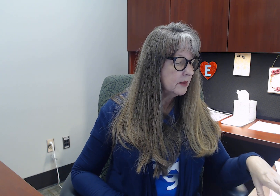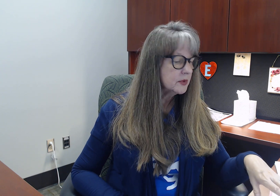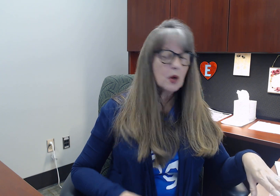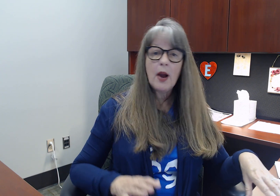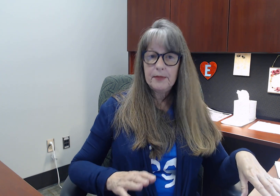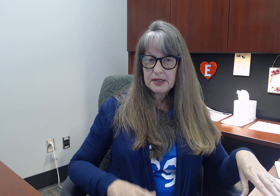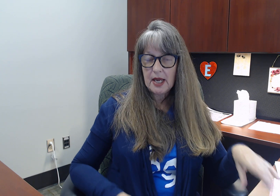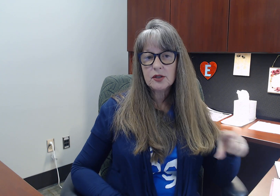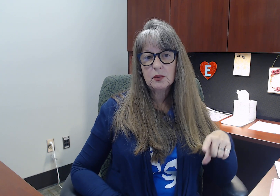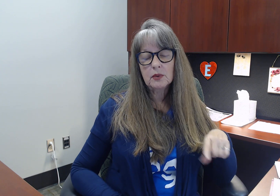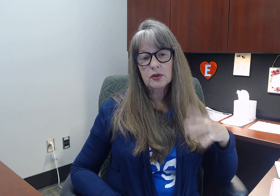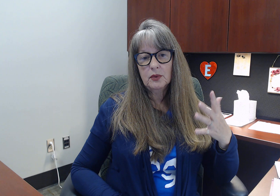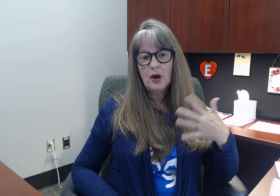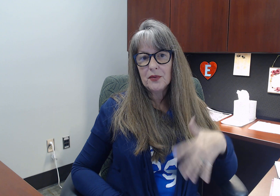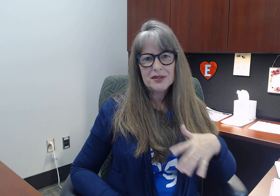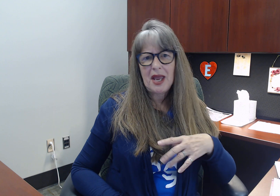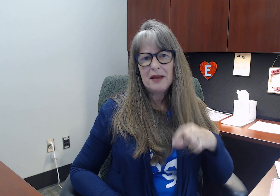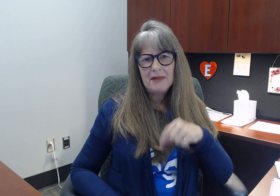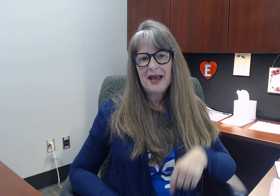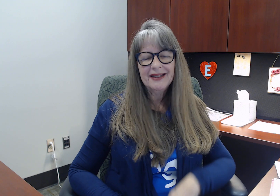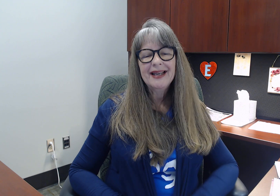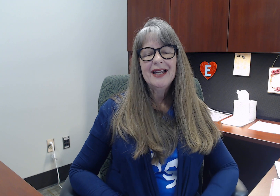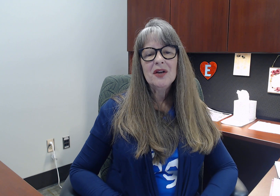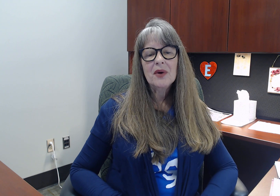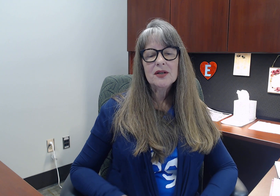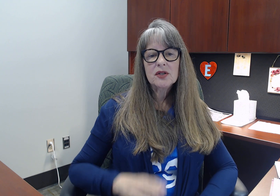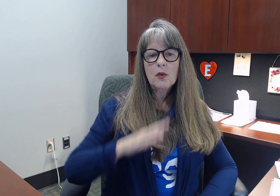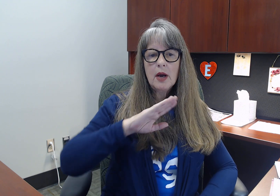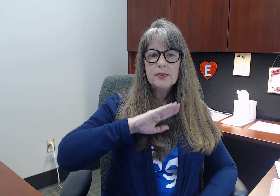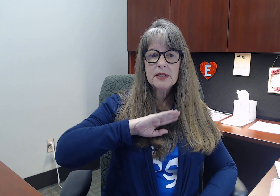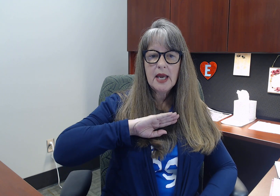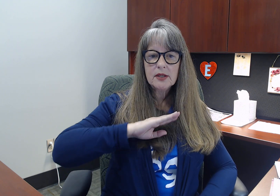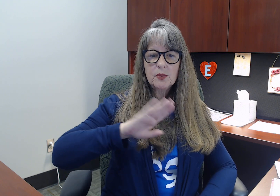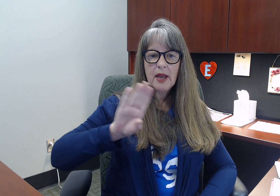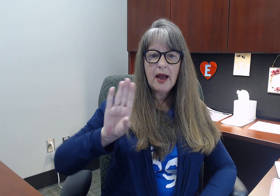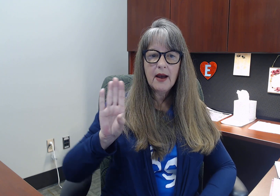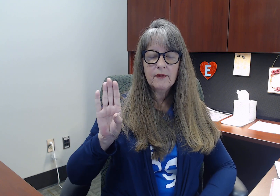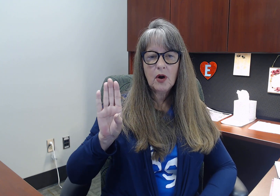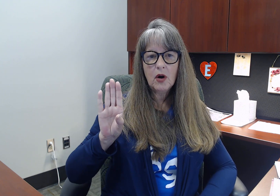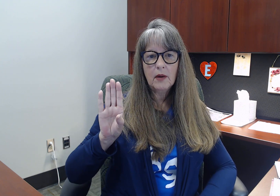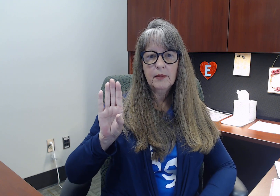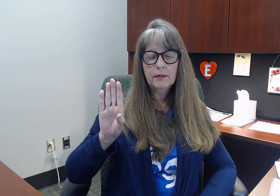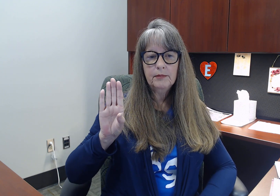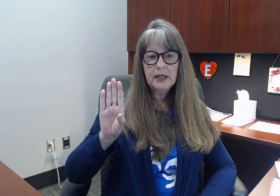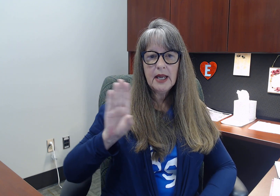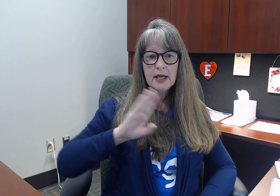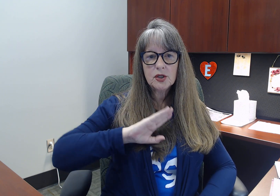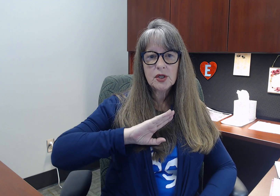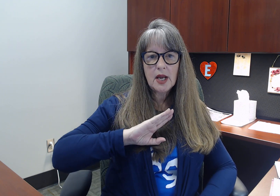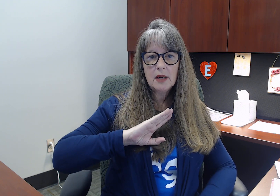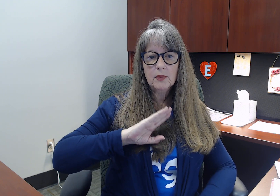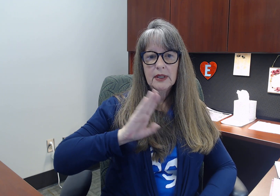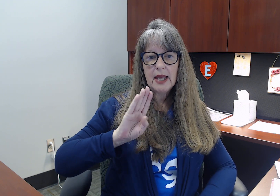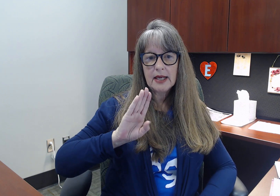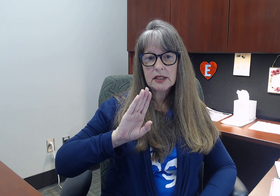So upset, so we were doing all the sad, mad. Anyway, so upset. So we have our B hand shape, relaxed